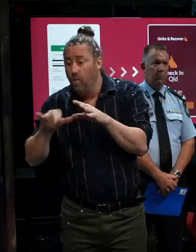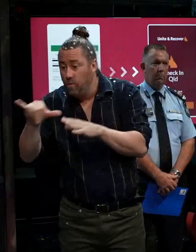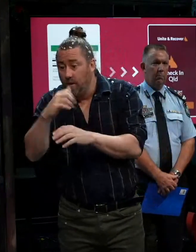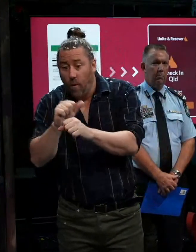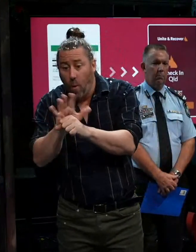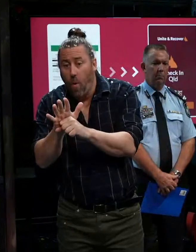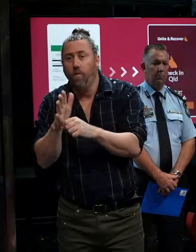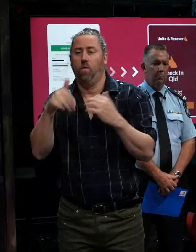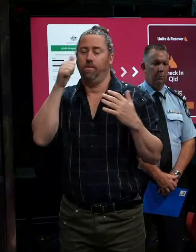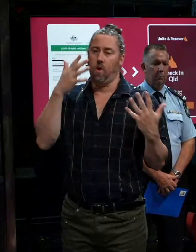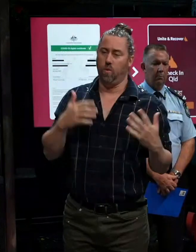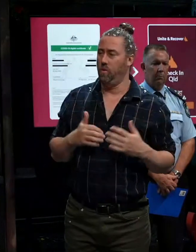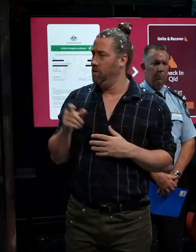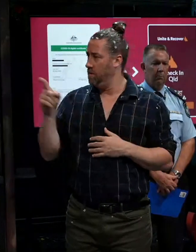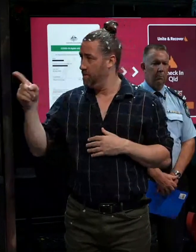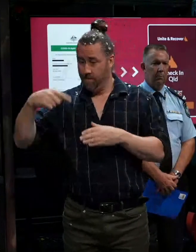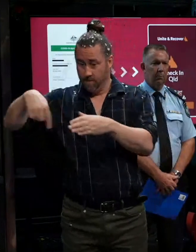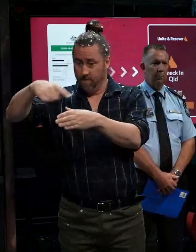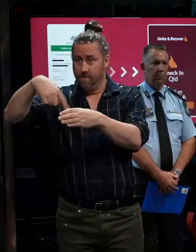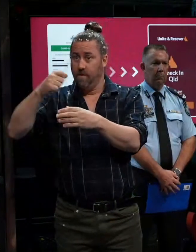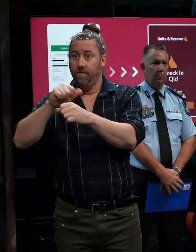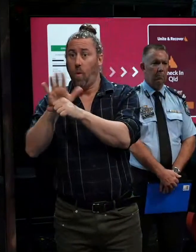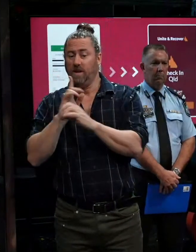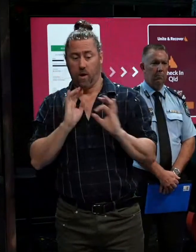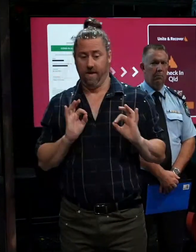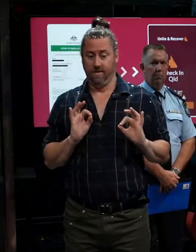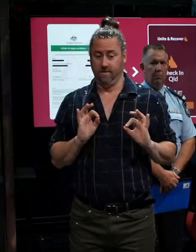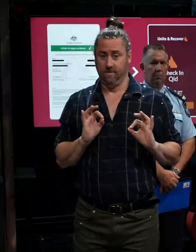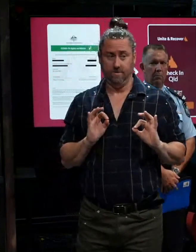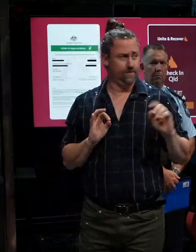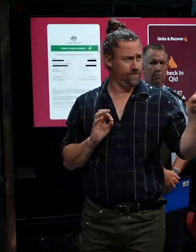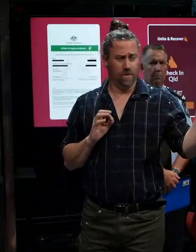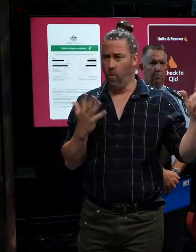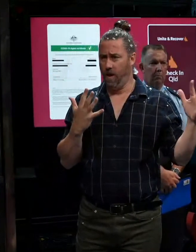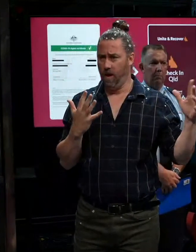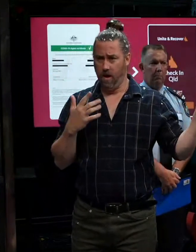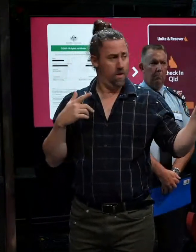work through that. Is there anyone currently positive amongst that group? No. Where are they now?